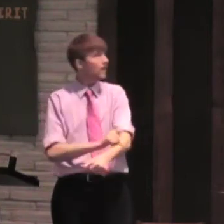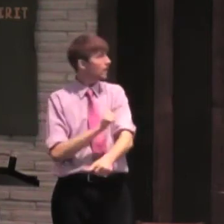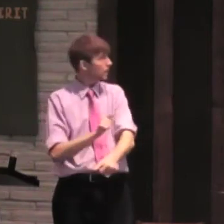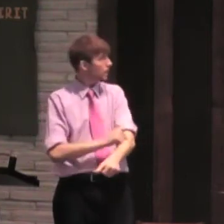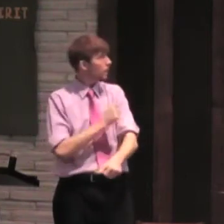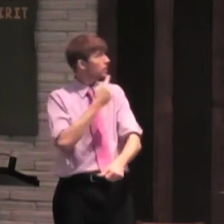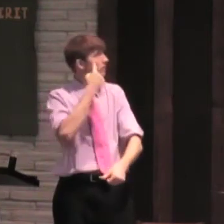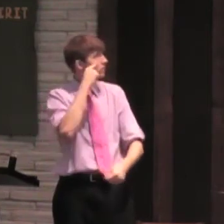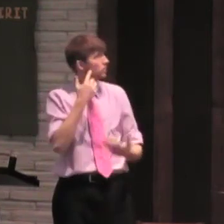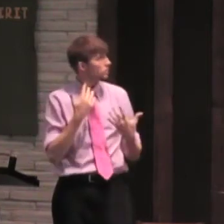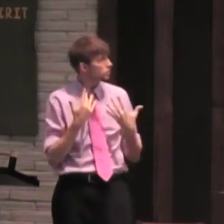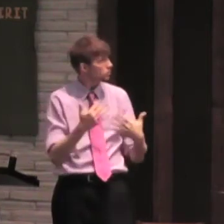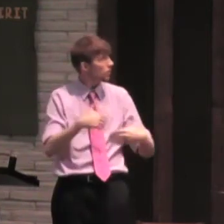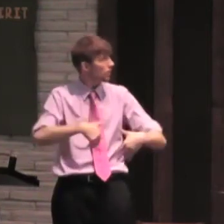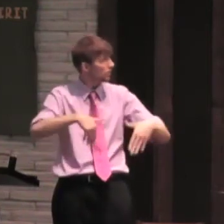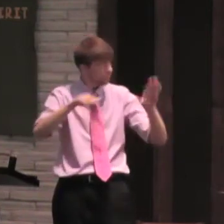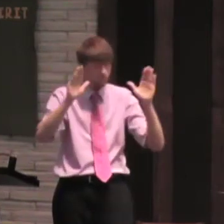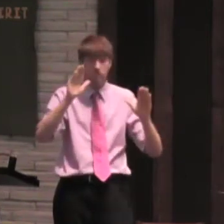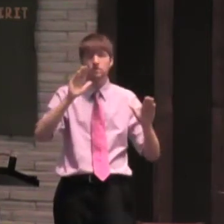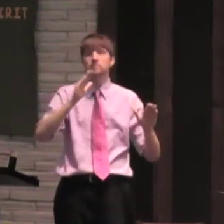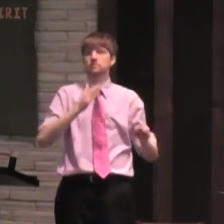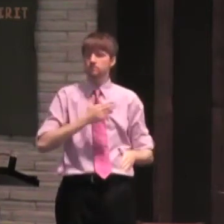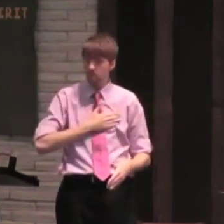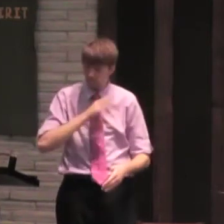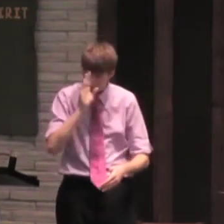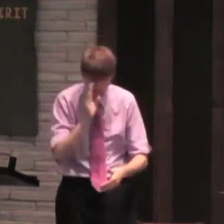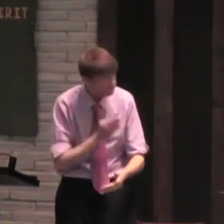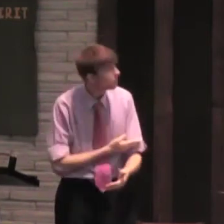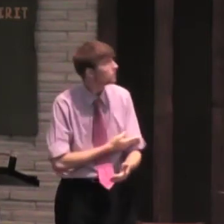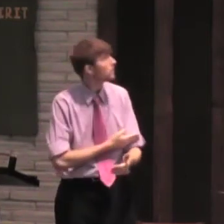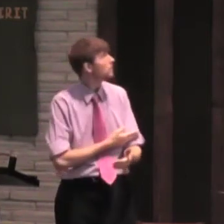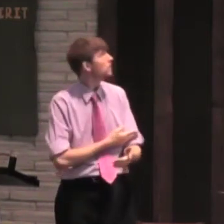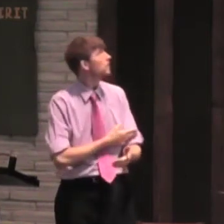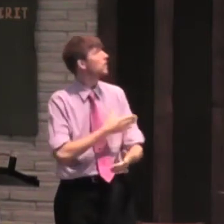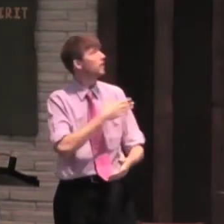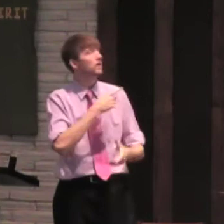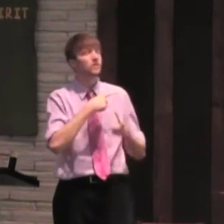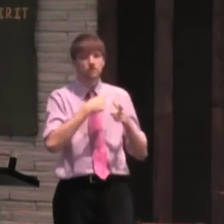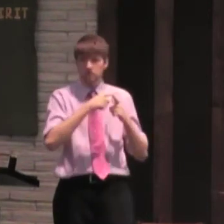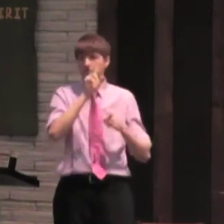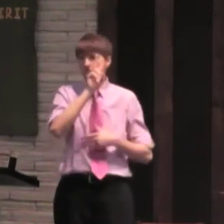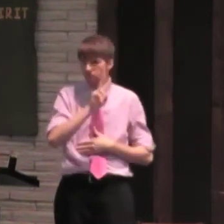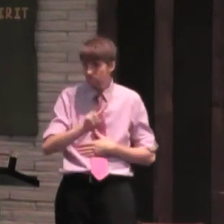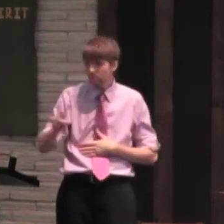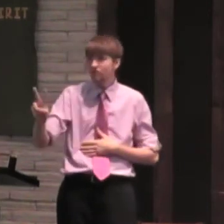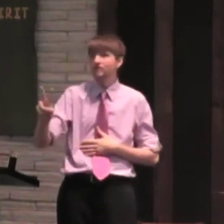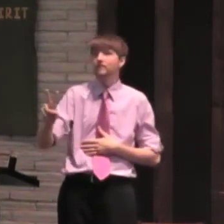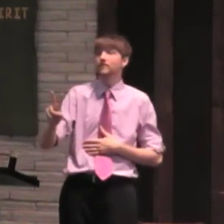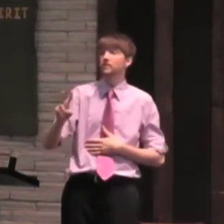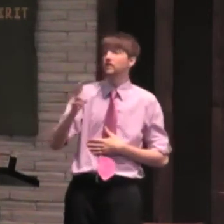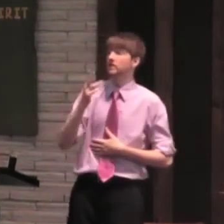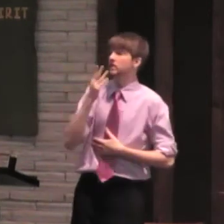will provide the lamb for the burnt offering, my son. And the two of them went on together.